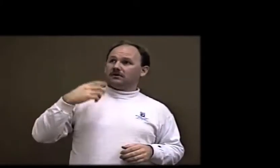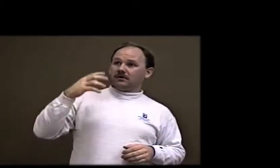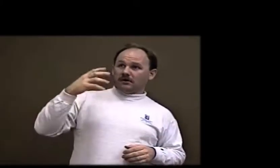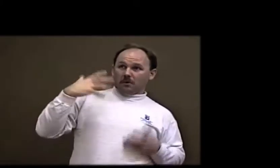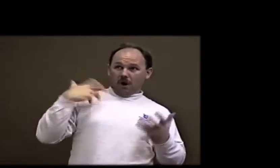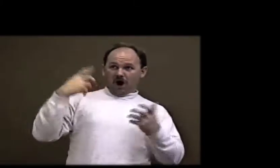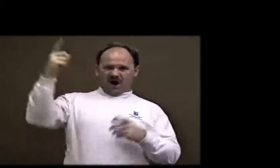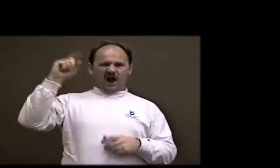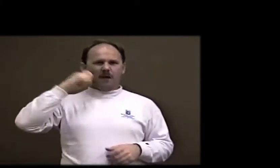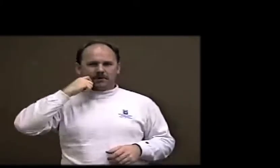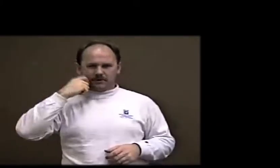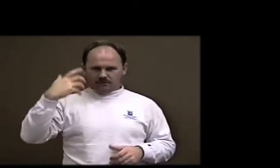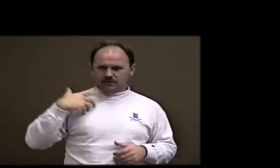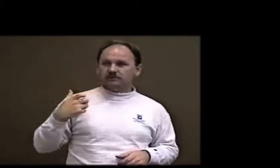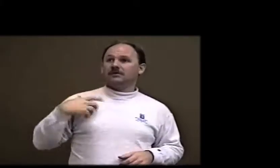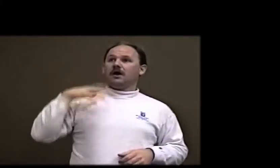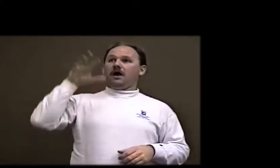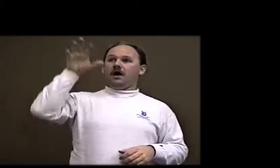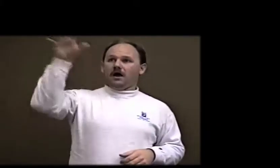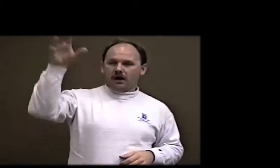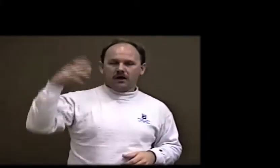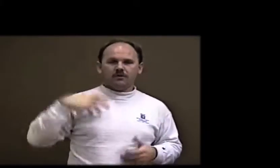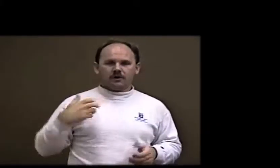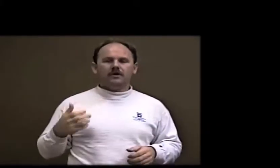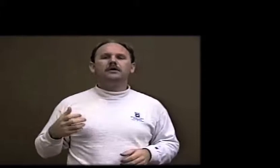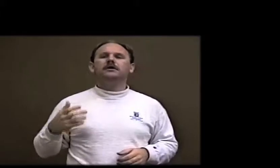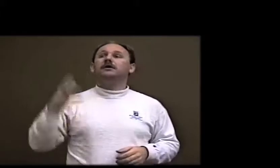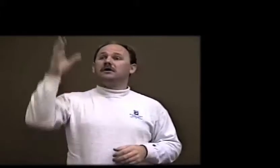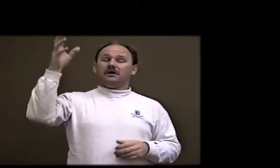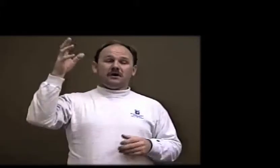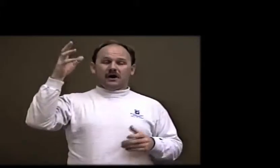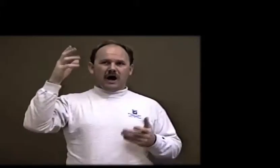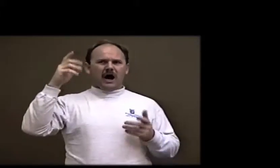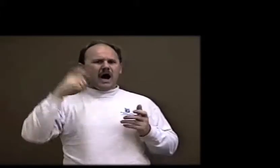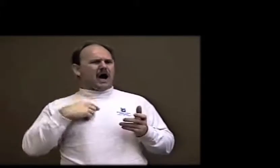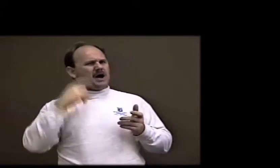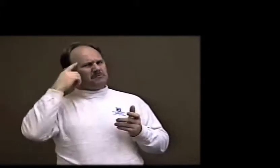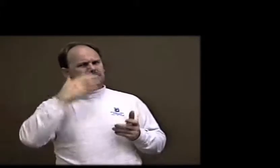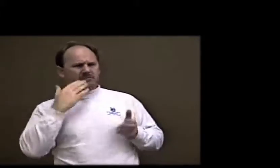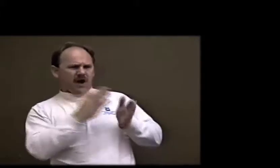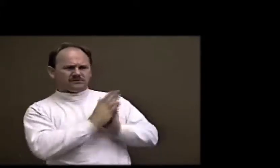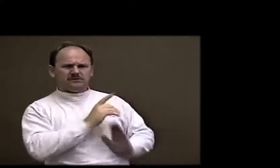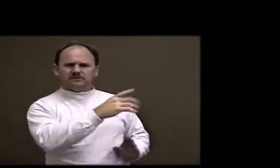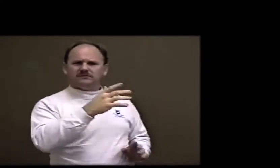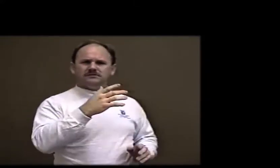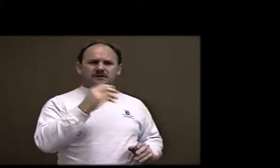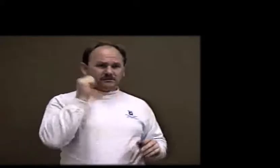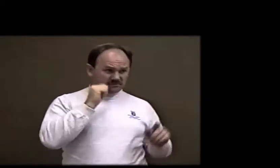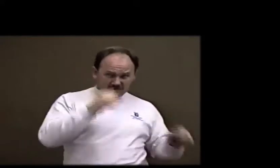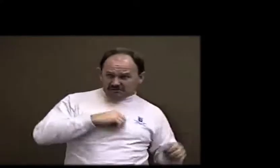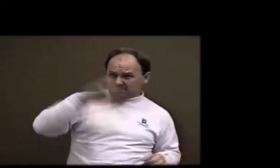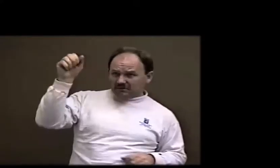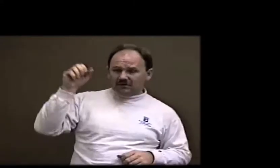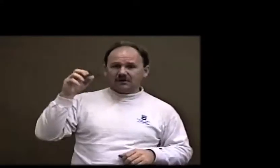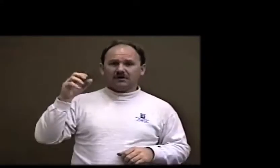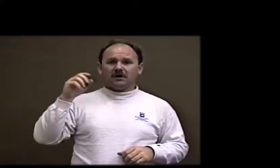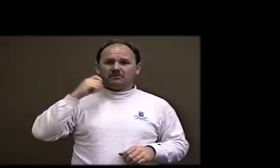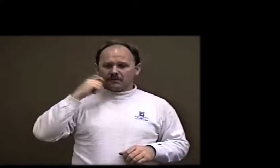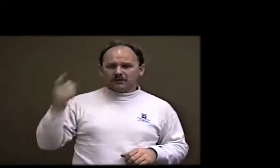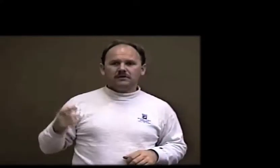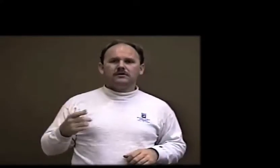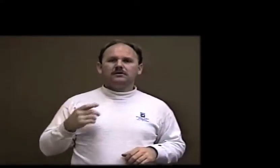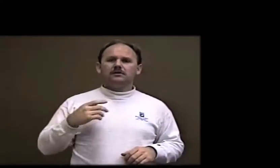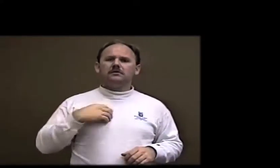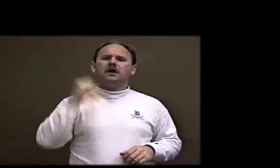aunt. My aunt fingerspelled the letters Y-E-S. So I looked at her and I was puzzled. I